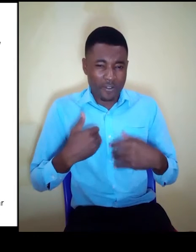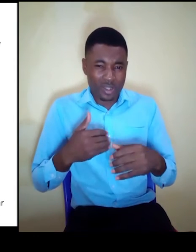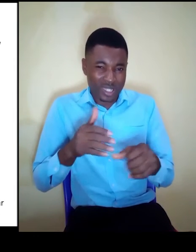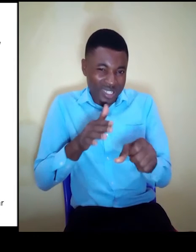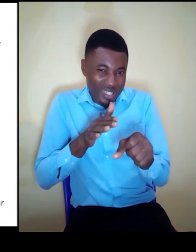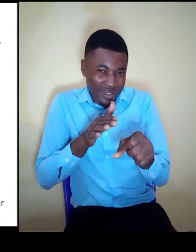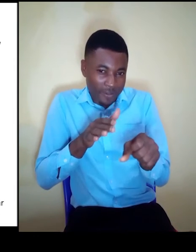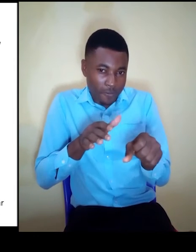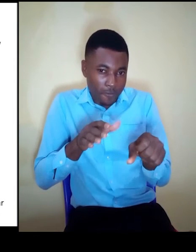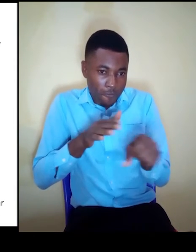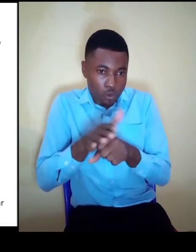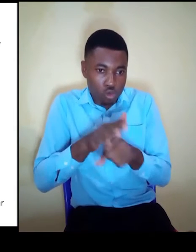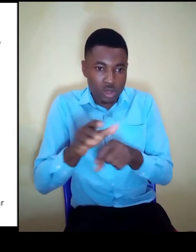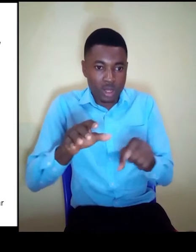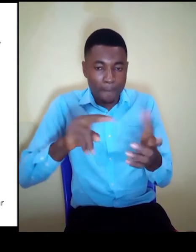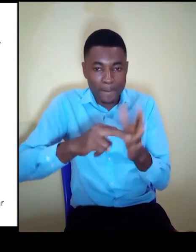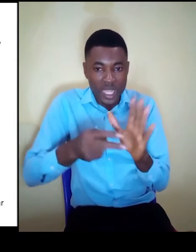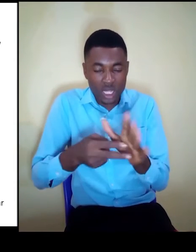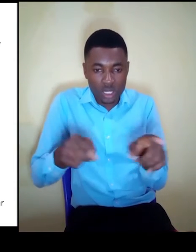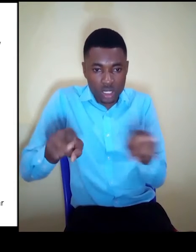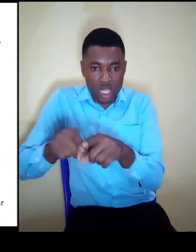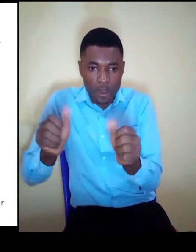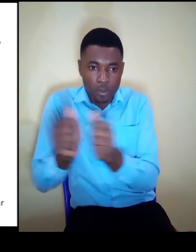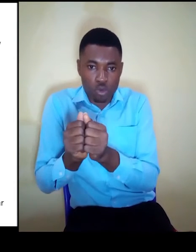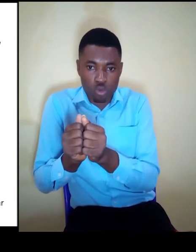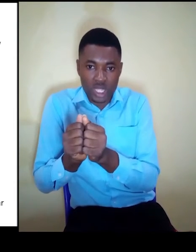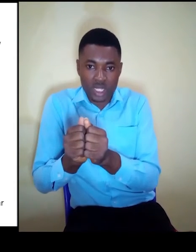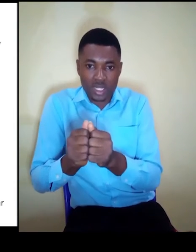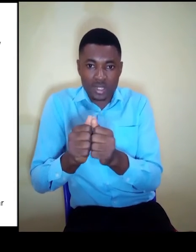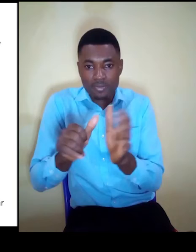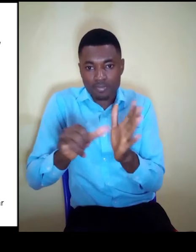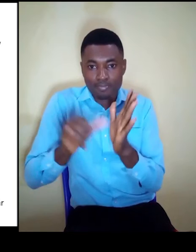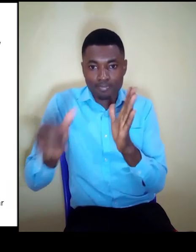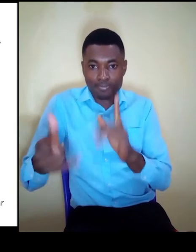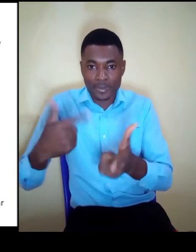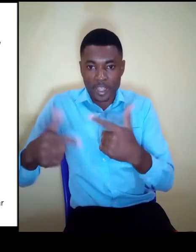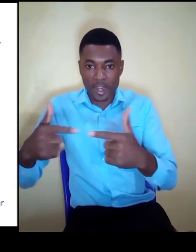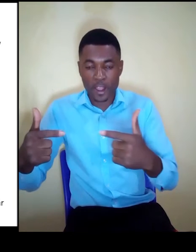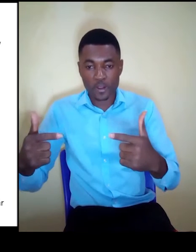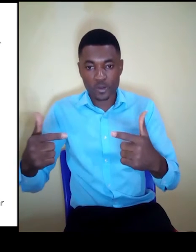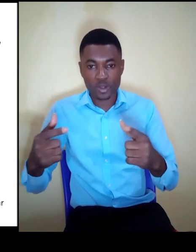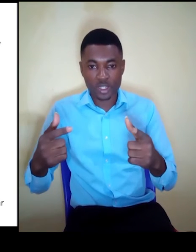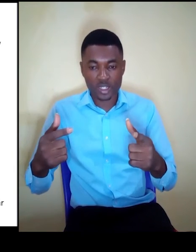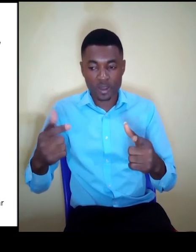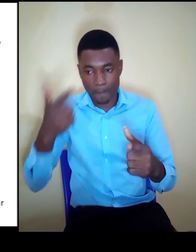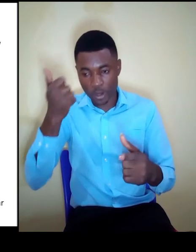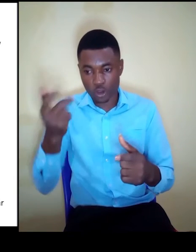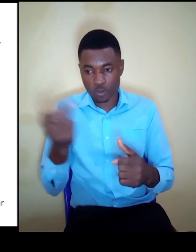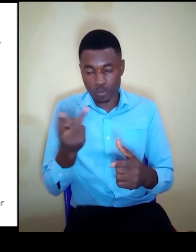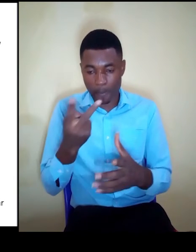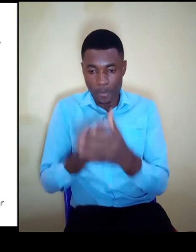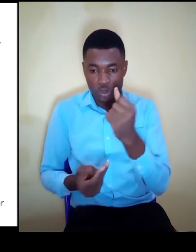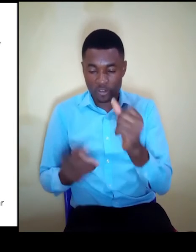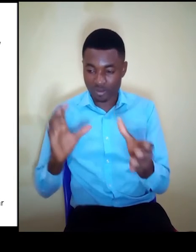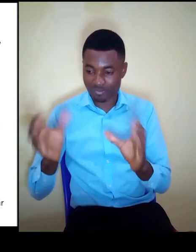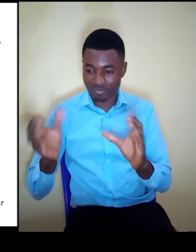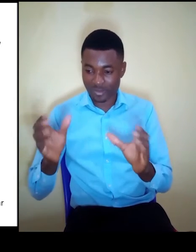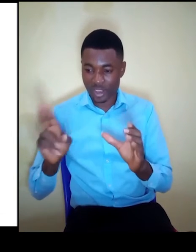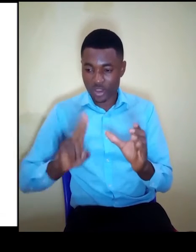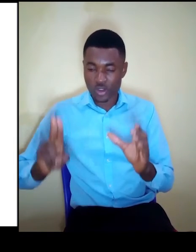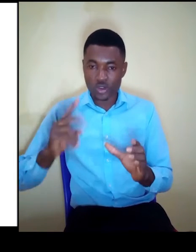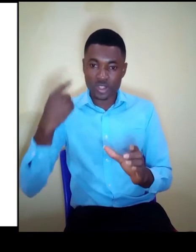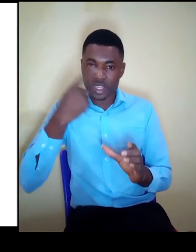in the same domain just as sign language, because both of them use the hands, the face, the